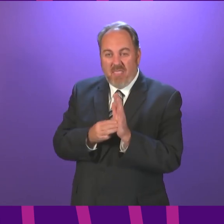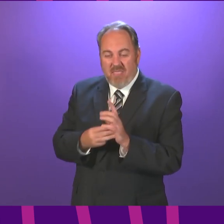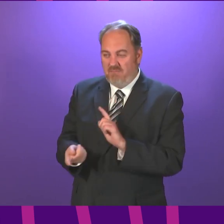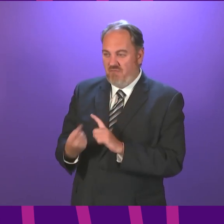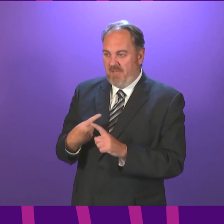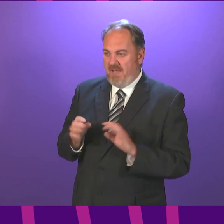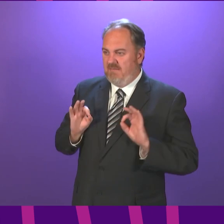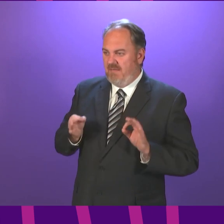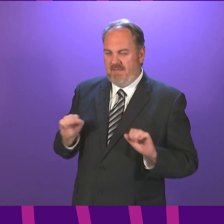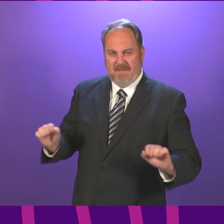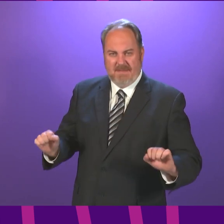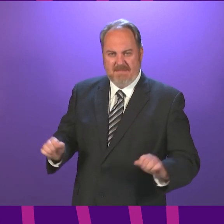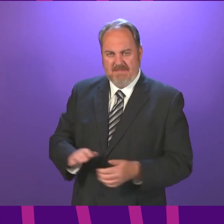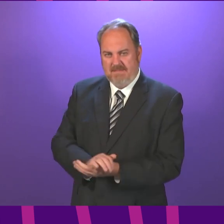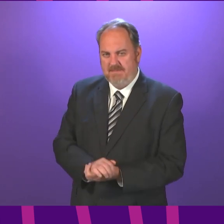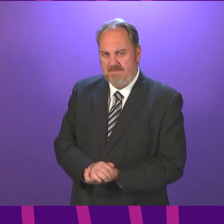First Minister.